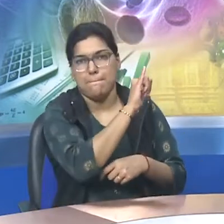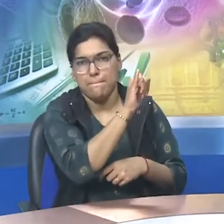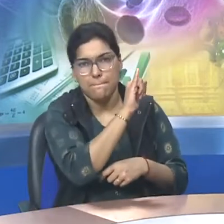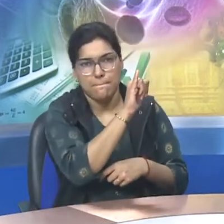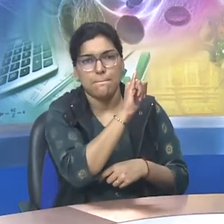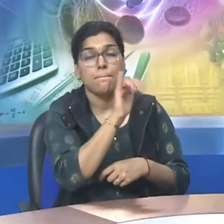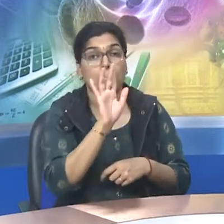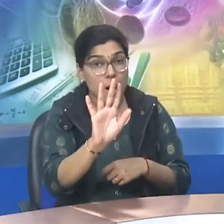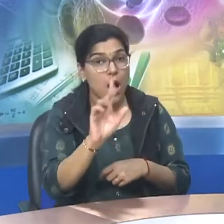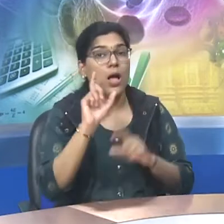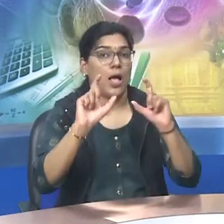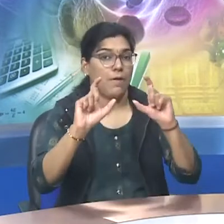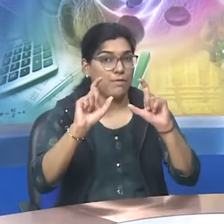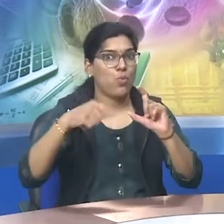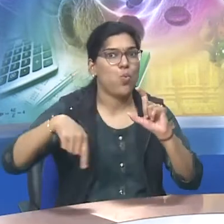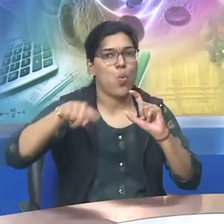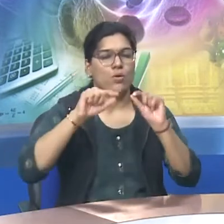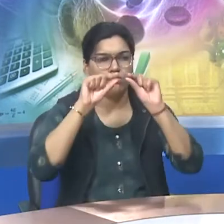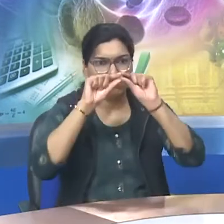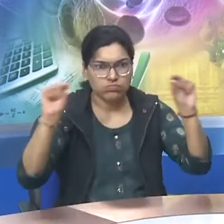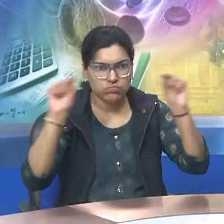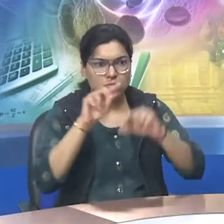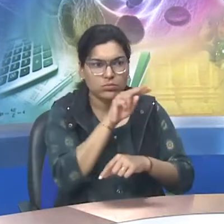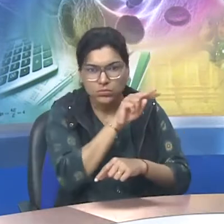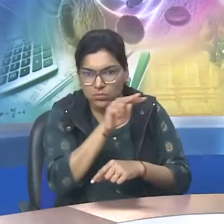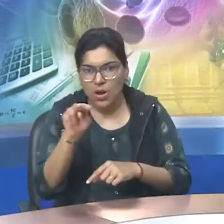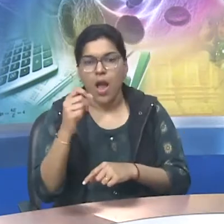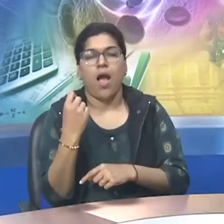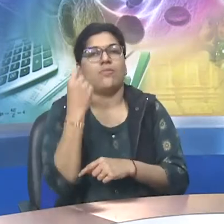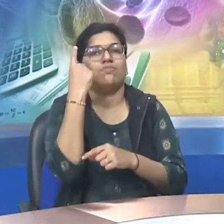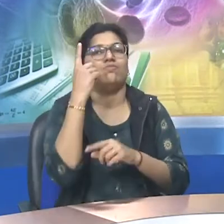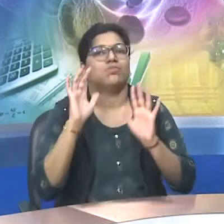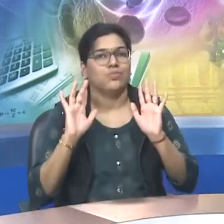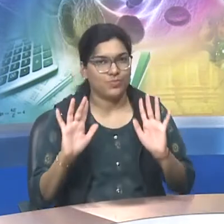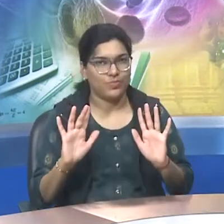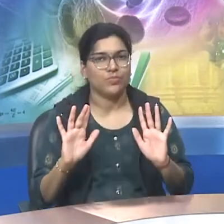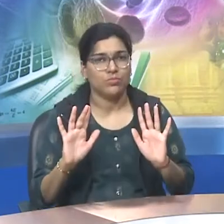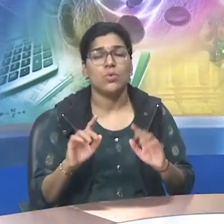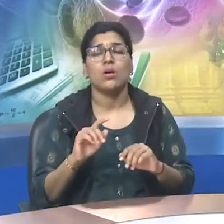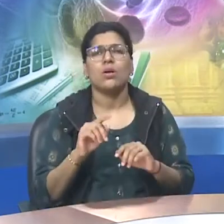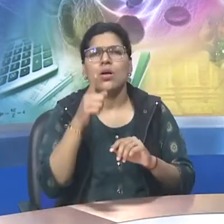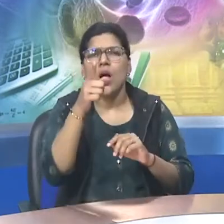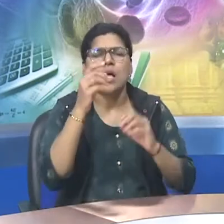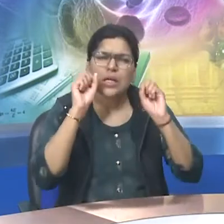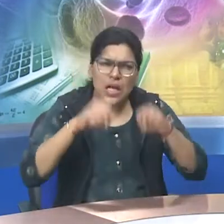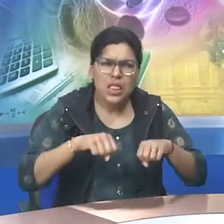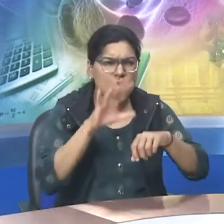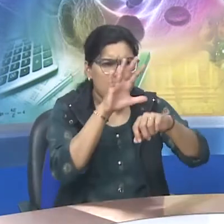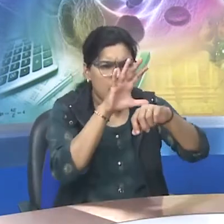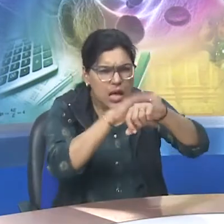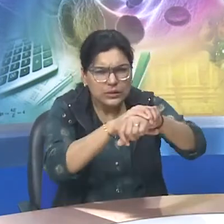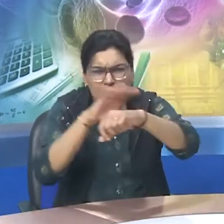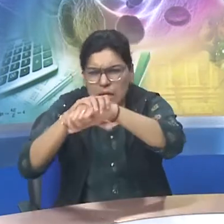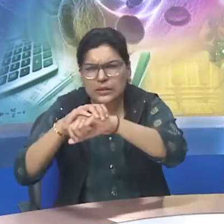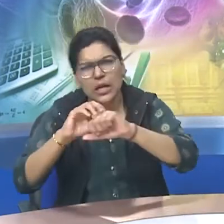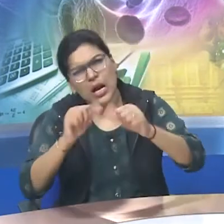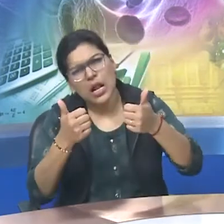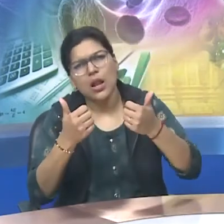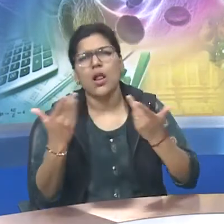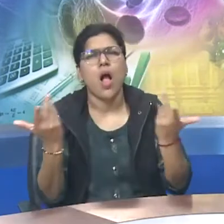like. The kind of usage is similar, but in sentence it is used in different way. You